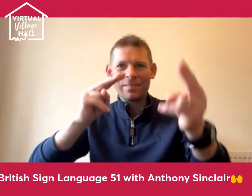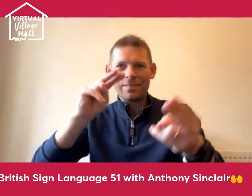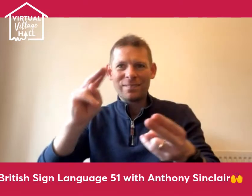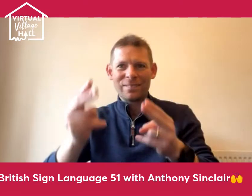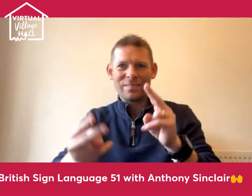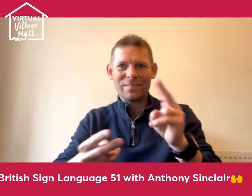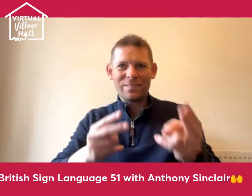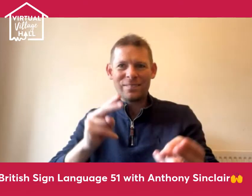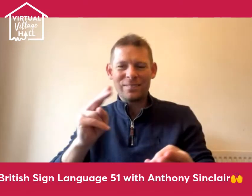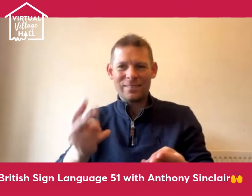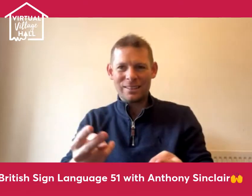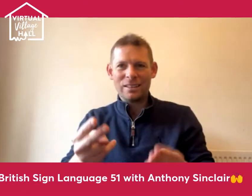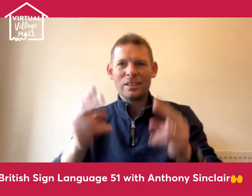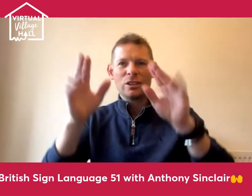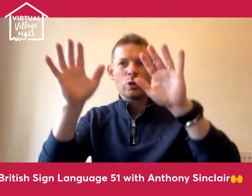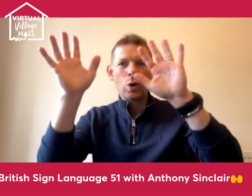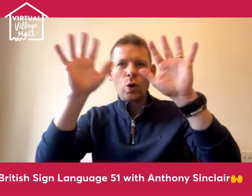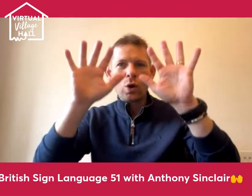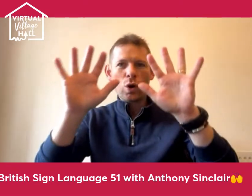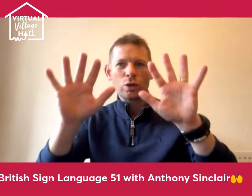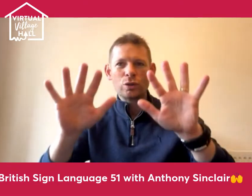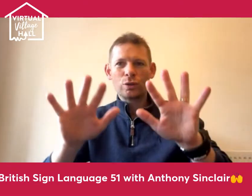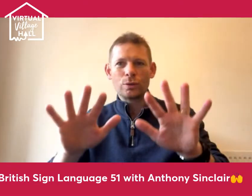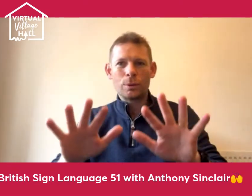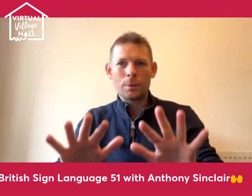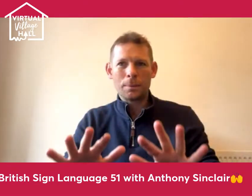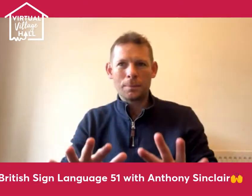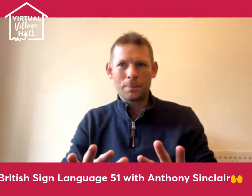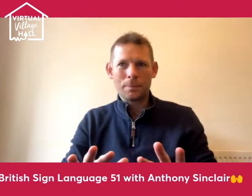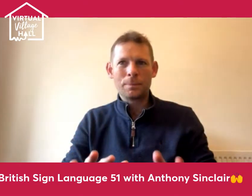That's the leaves falling off the trees. So that's how we sign autumn.